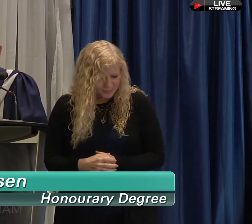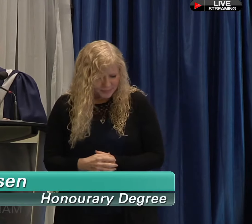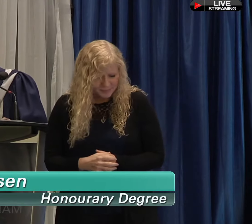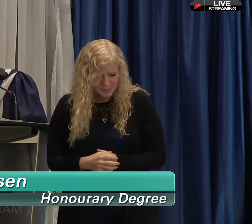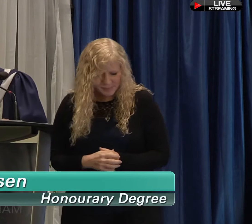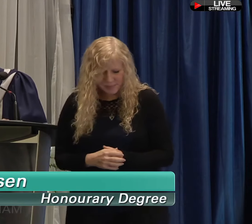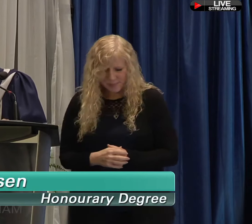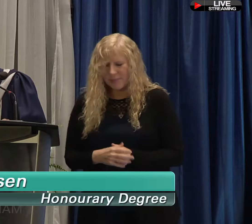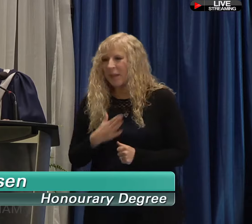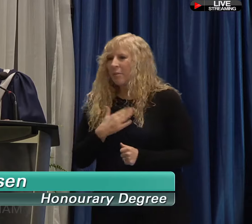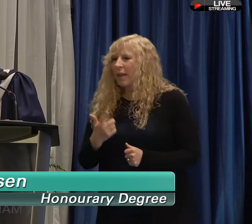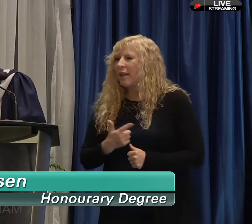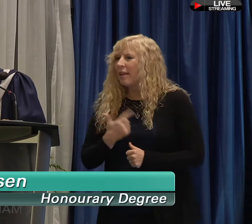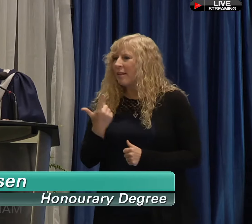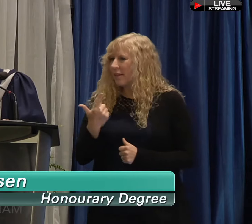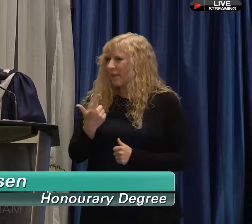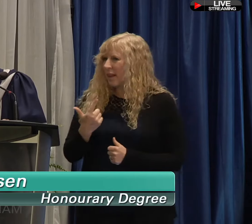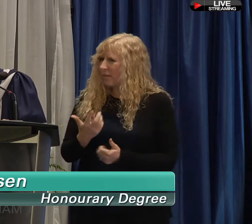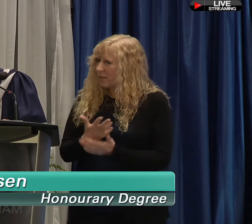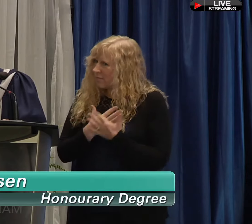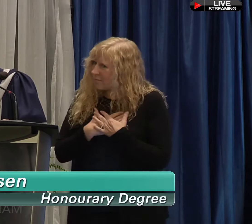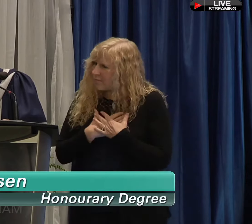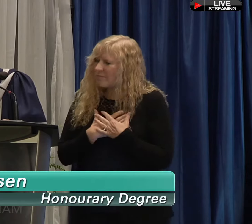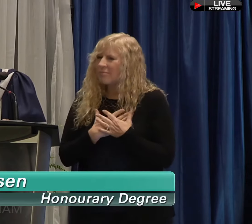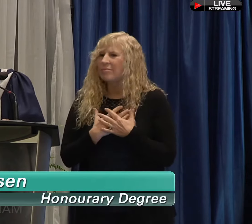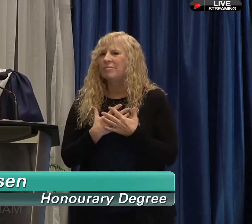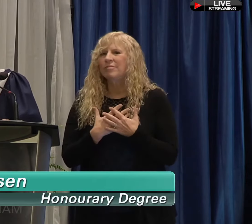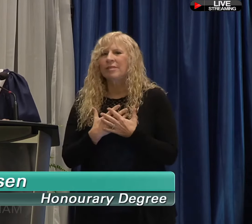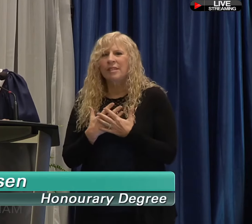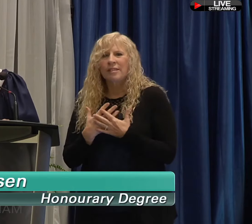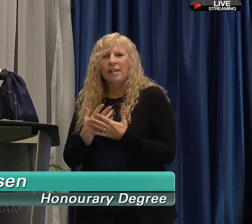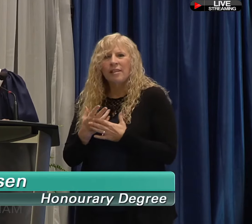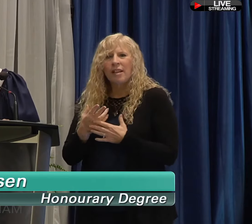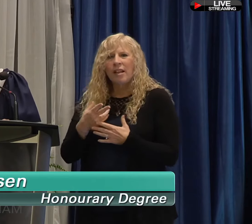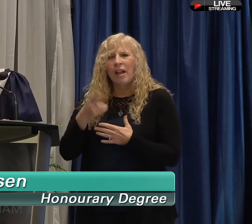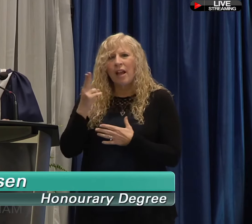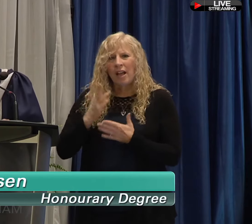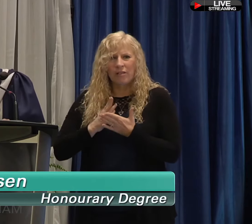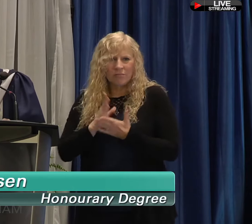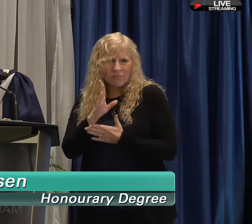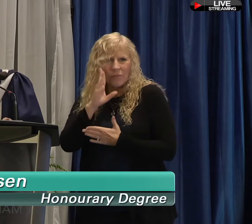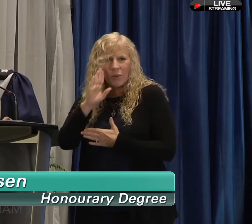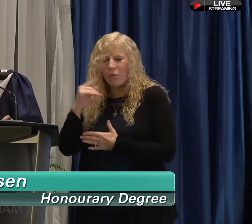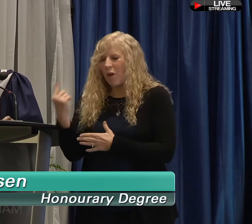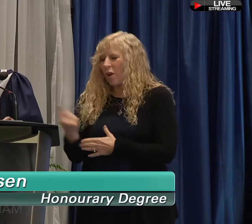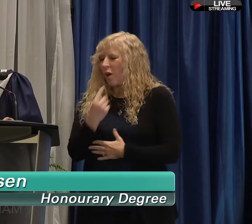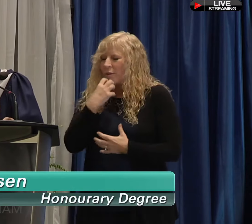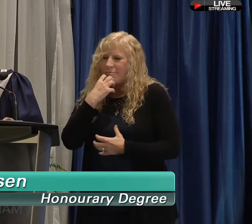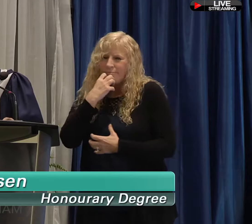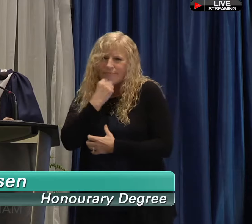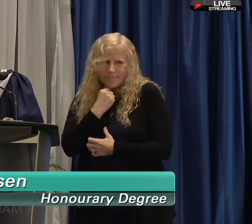life's passion and purpose will be a highlight that I will always cherish.